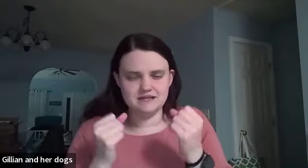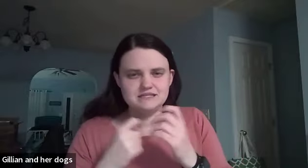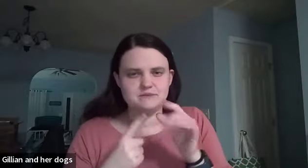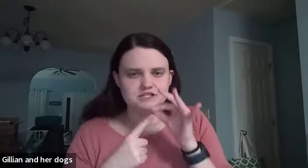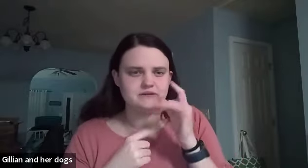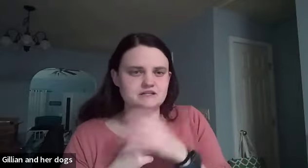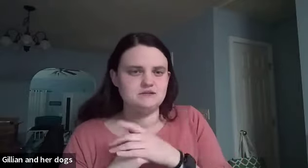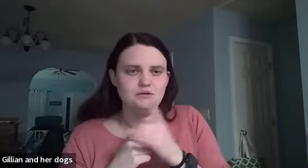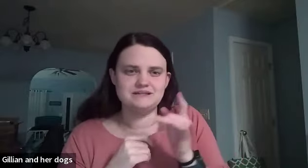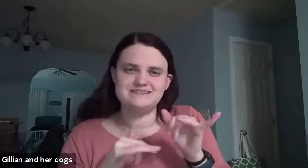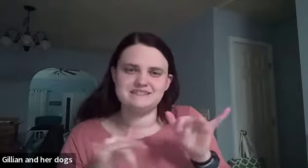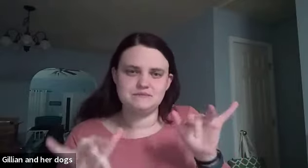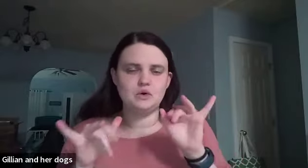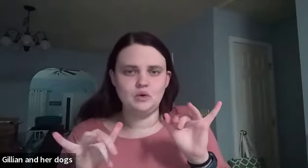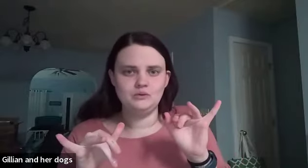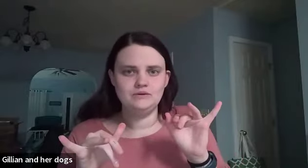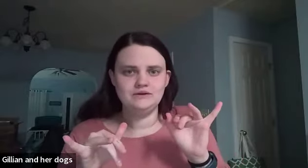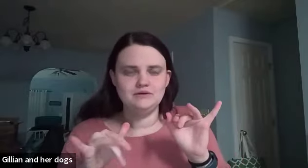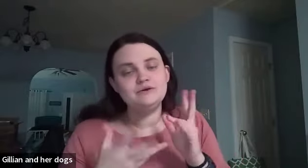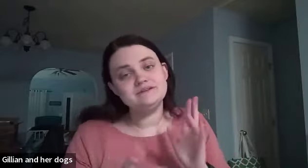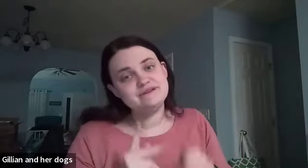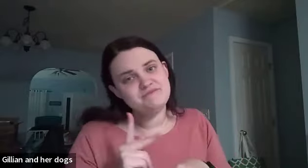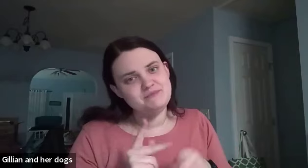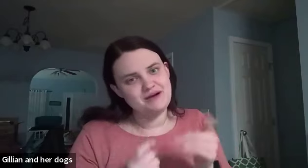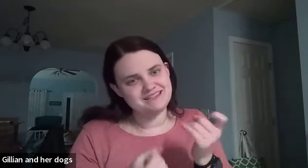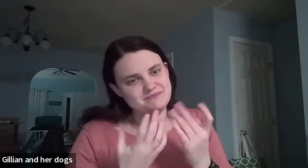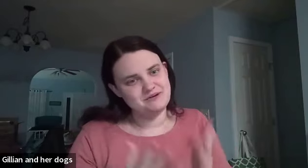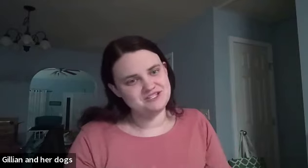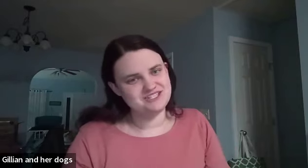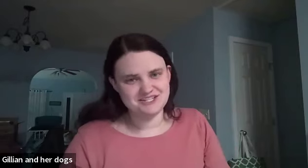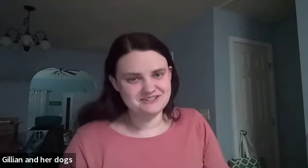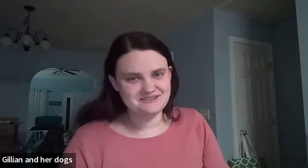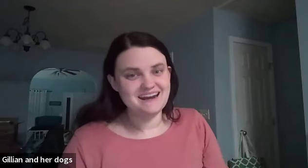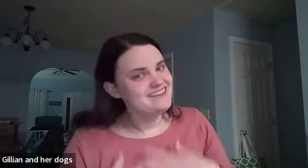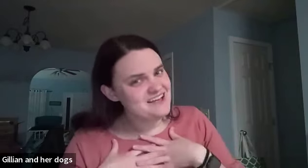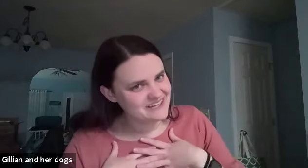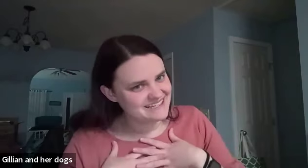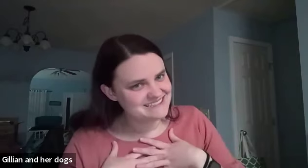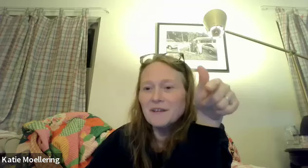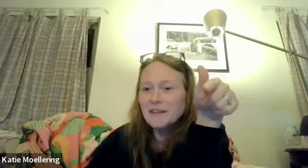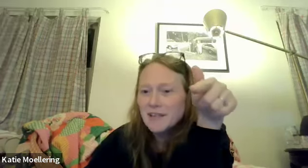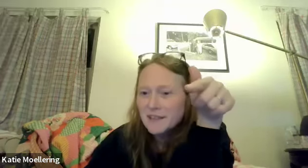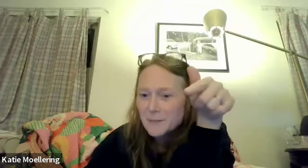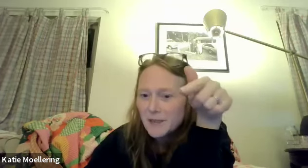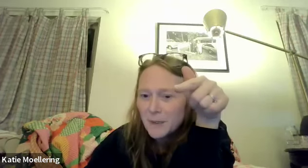signs, especially because we don't always get we don't always have people ask as many questions as y'all do. And I yeah, love no, it. I really like this because